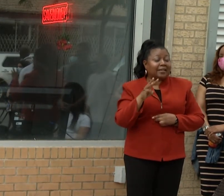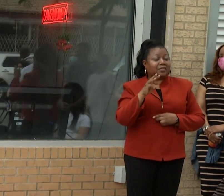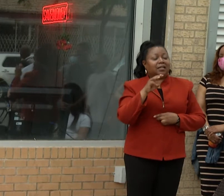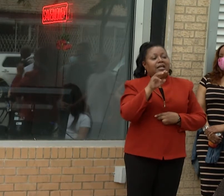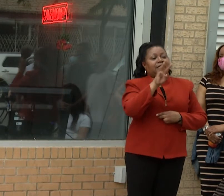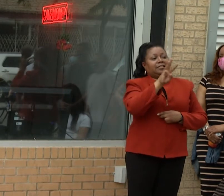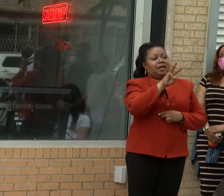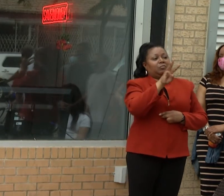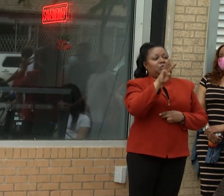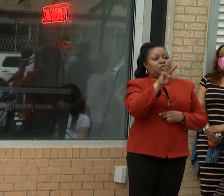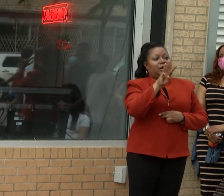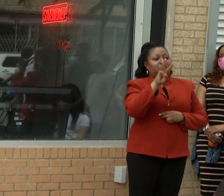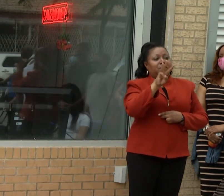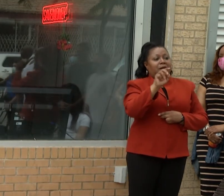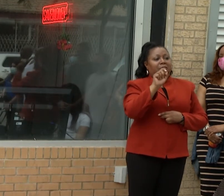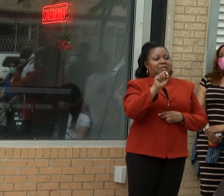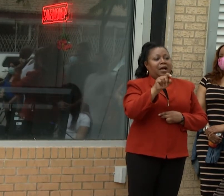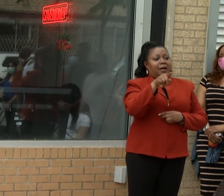at